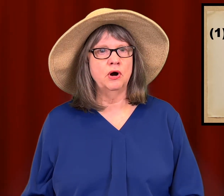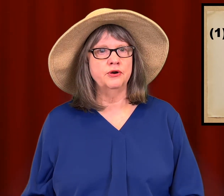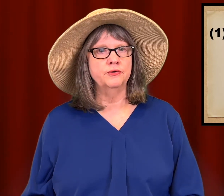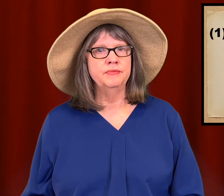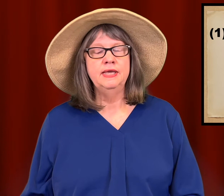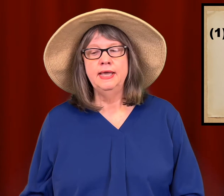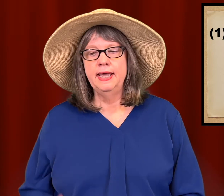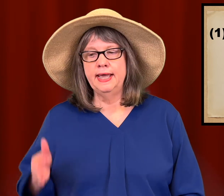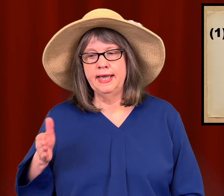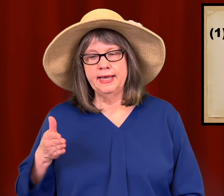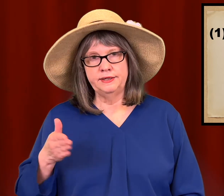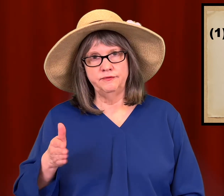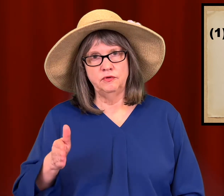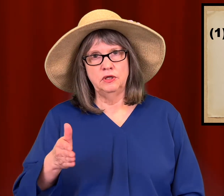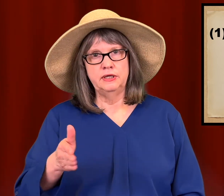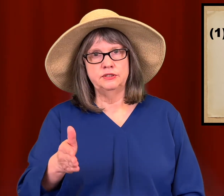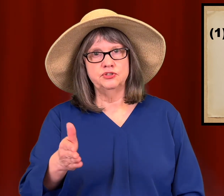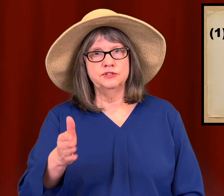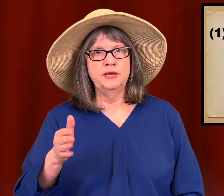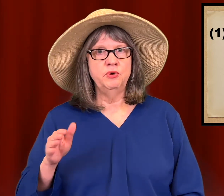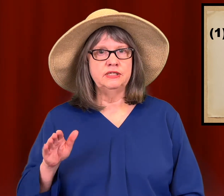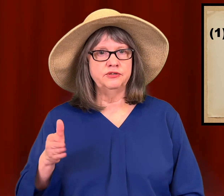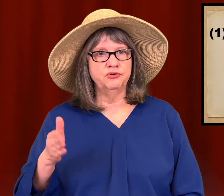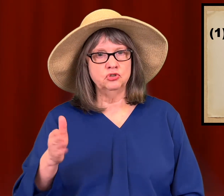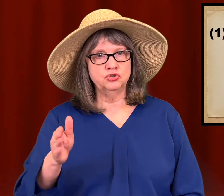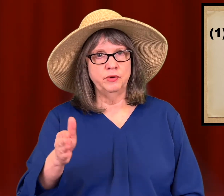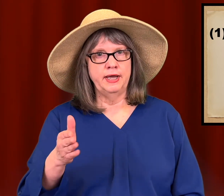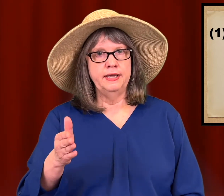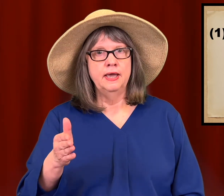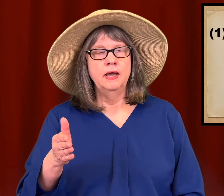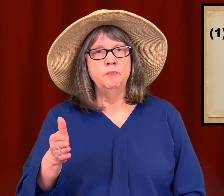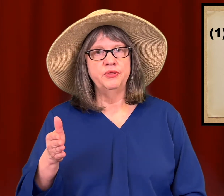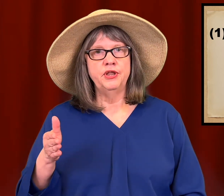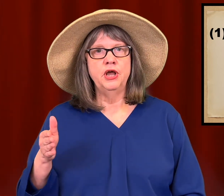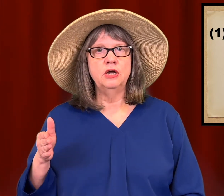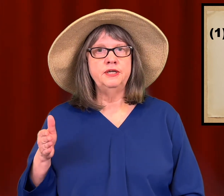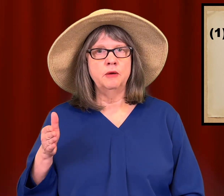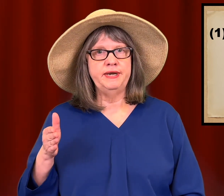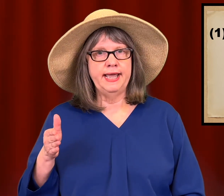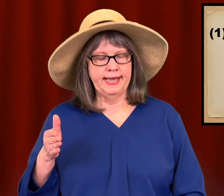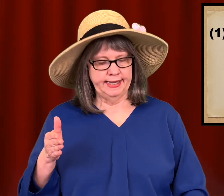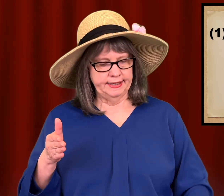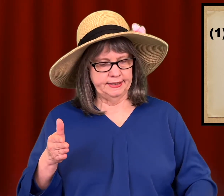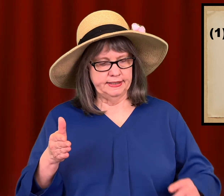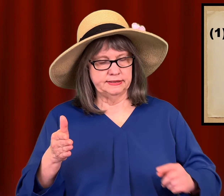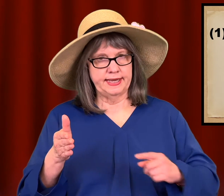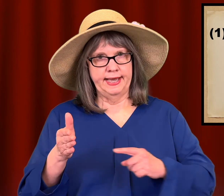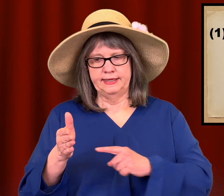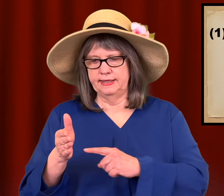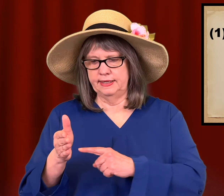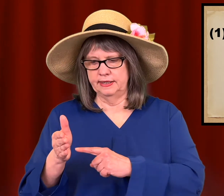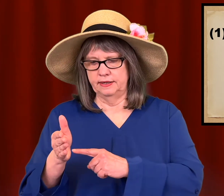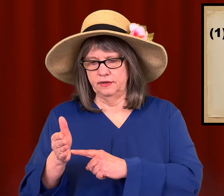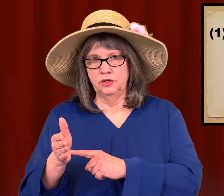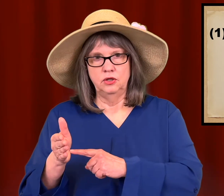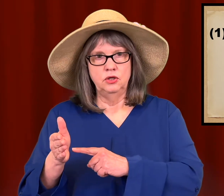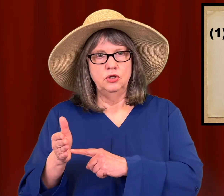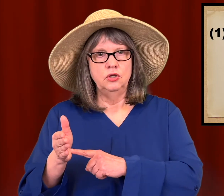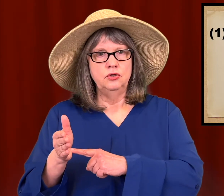water. And it's the same way as the first way, but the non-dominant hand is added in.